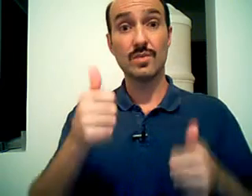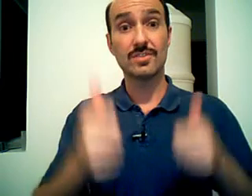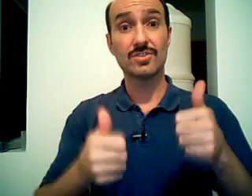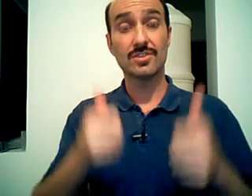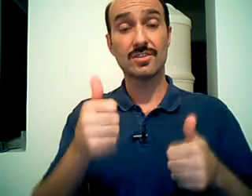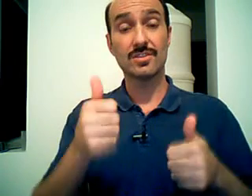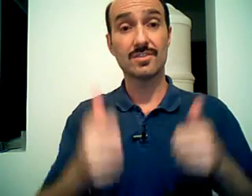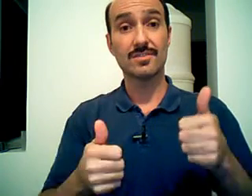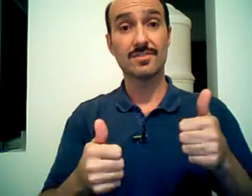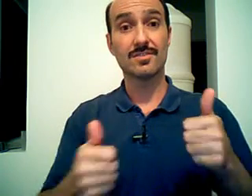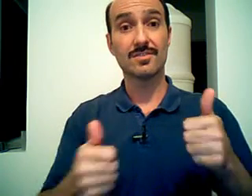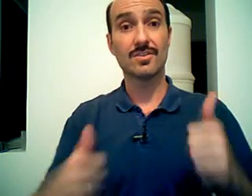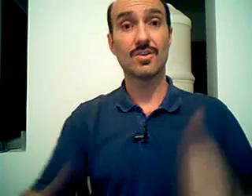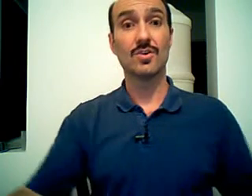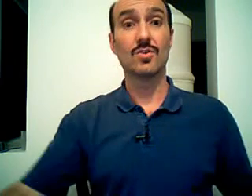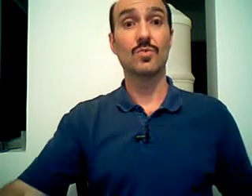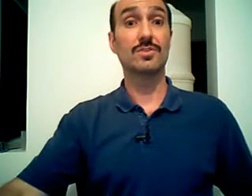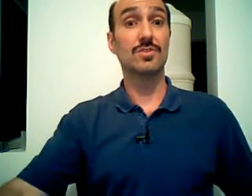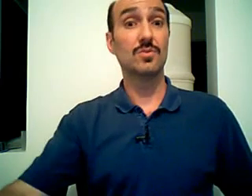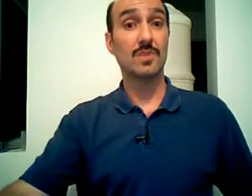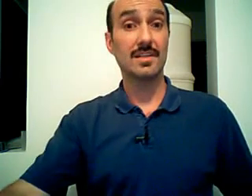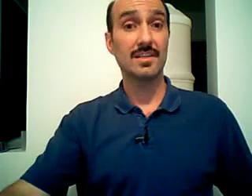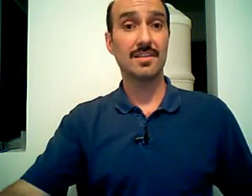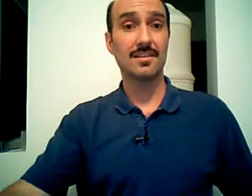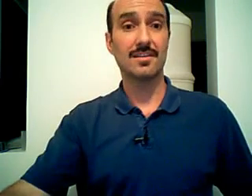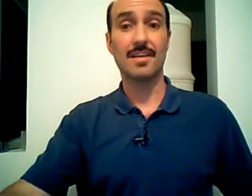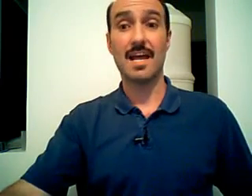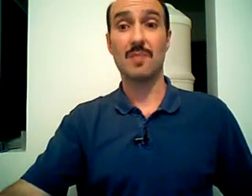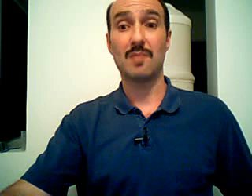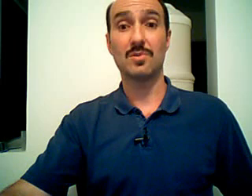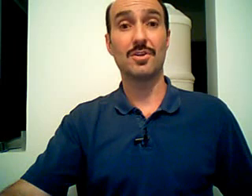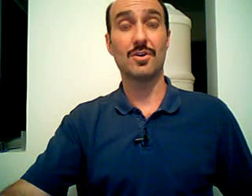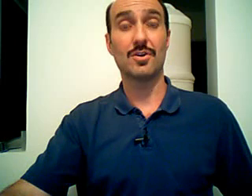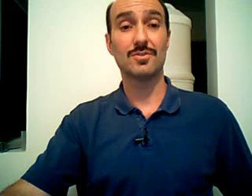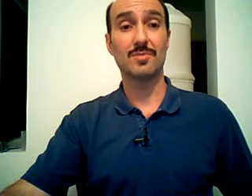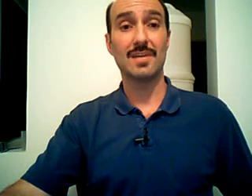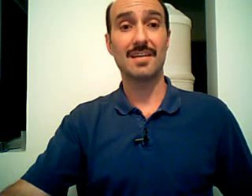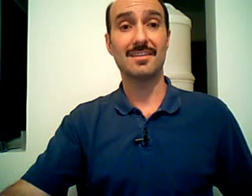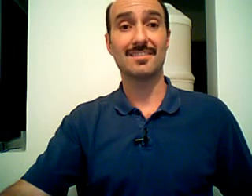which? Which do you want to eat? An apple, an orange, or banana?